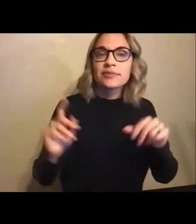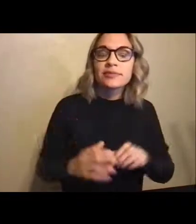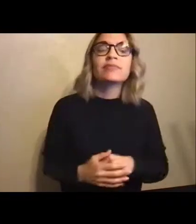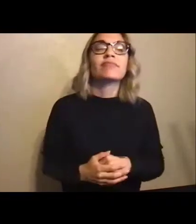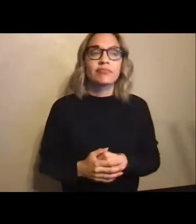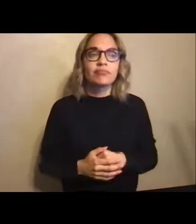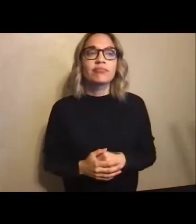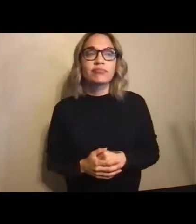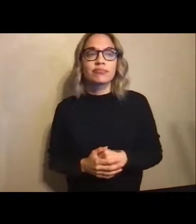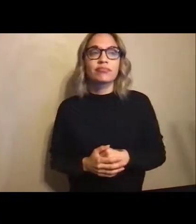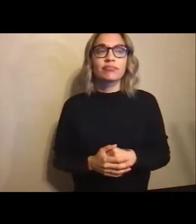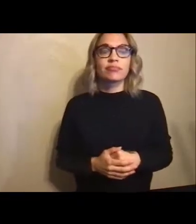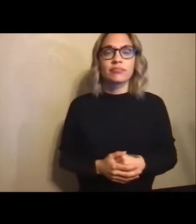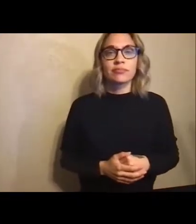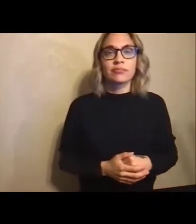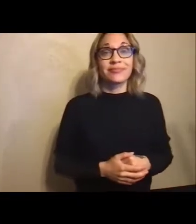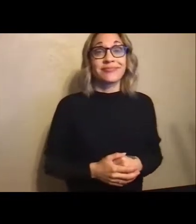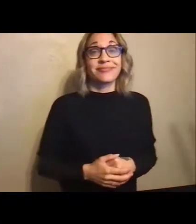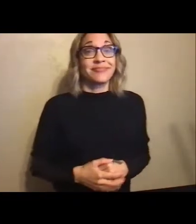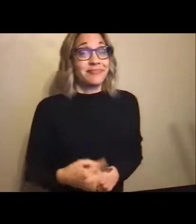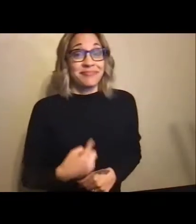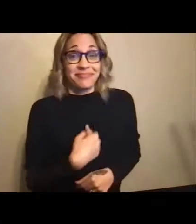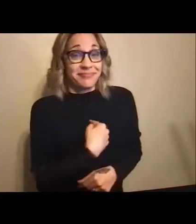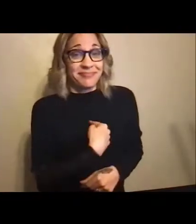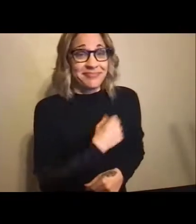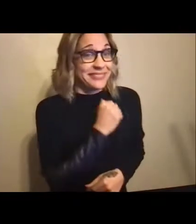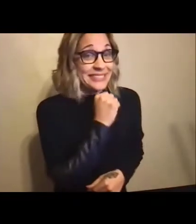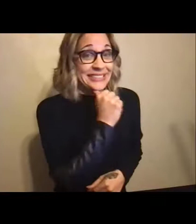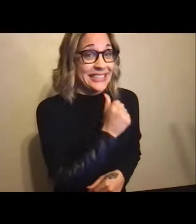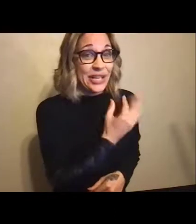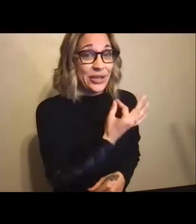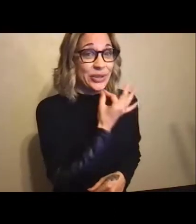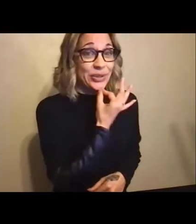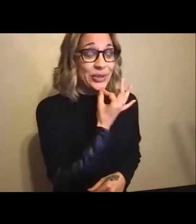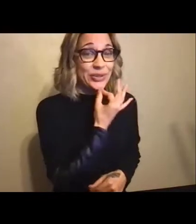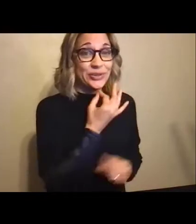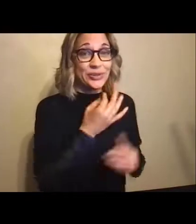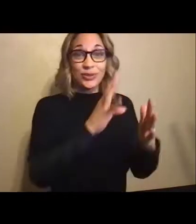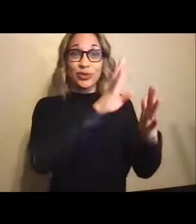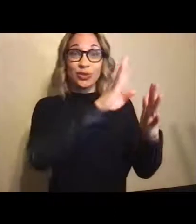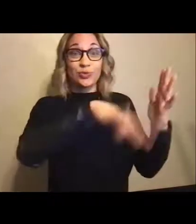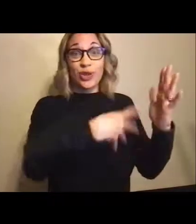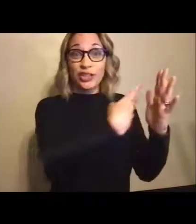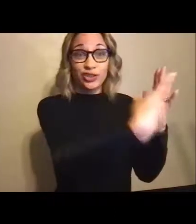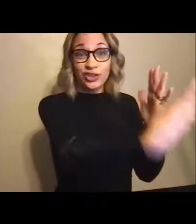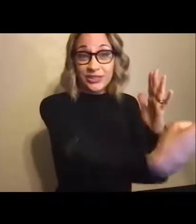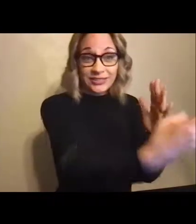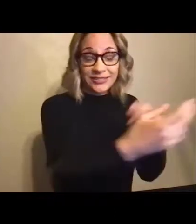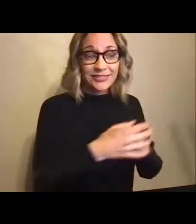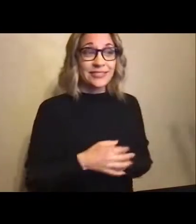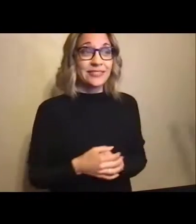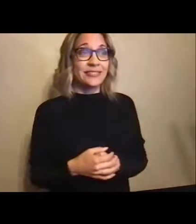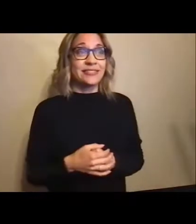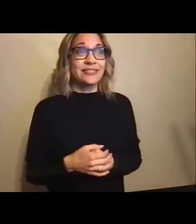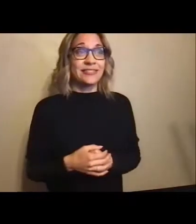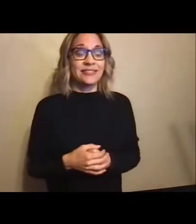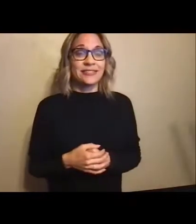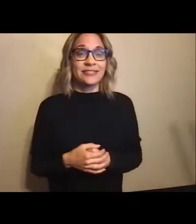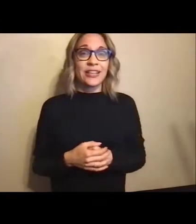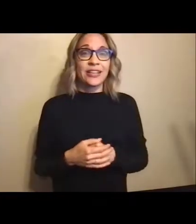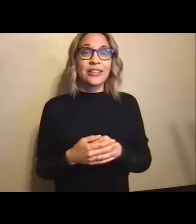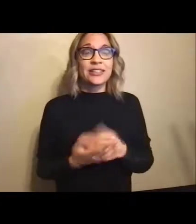systems, and I have successes in those areas. What I'm not good with,